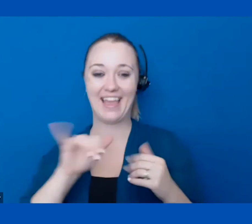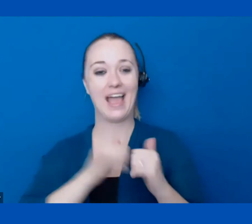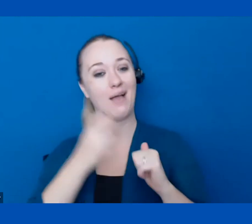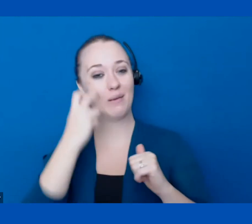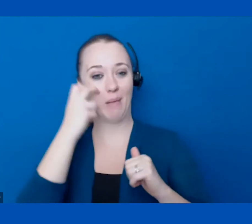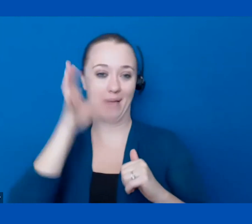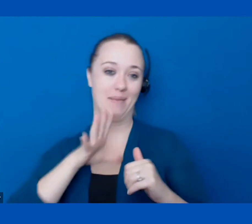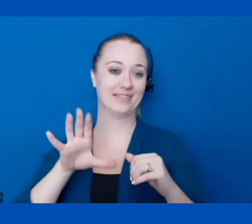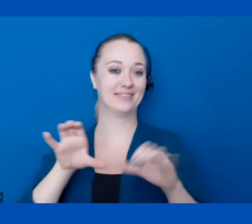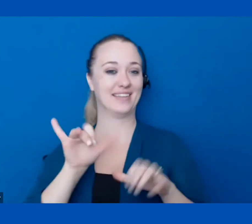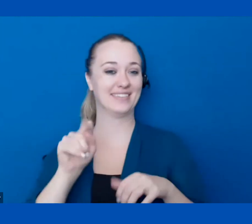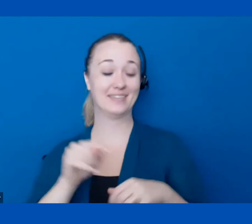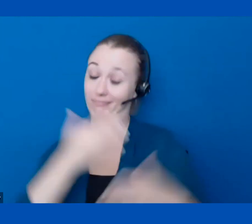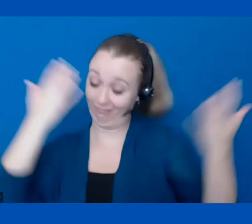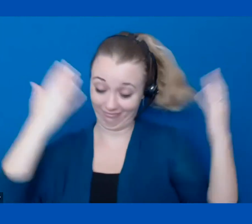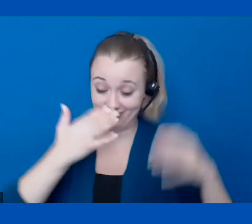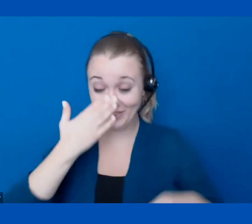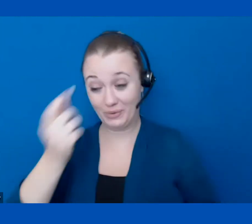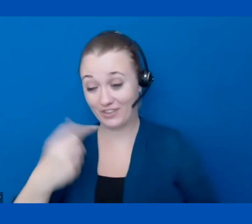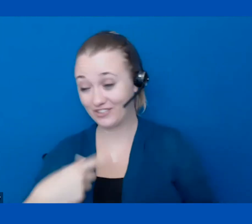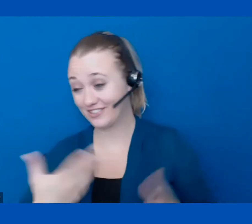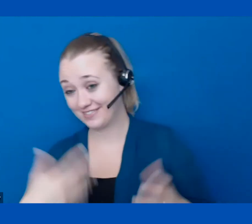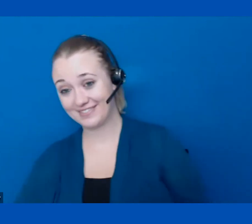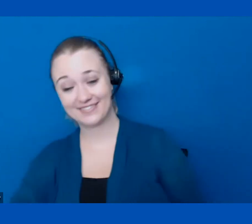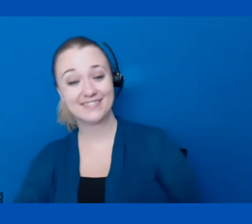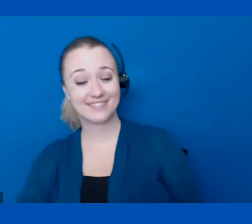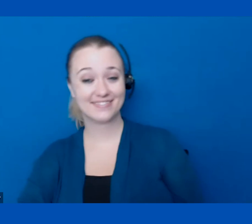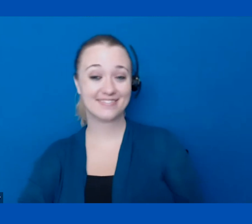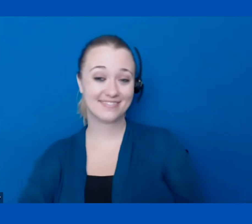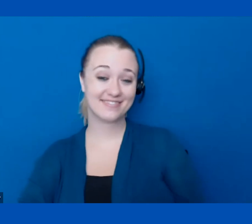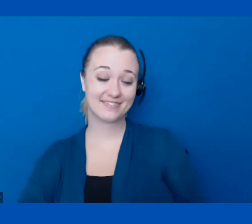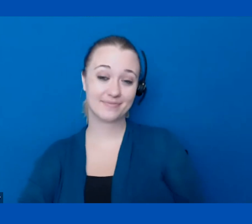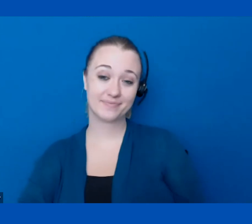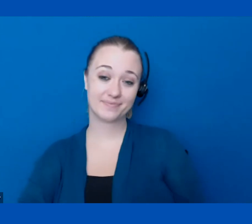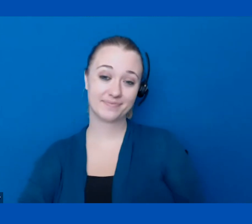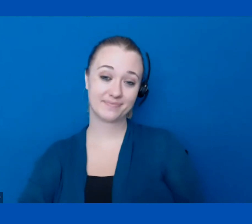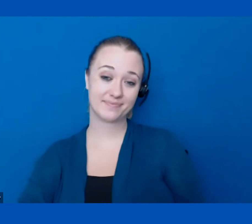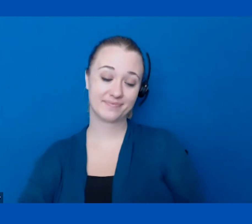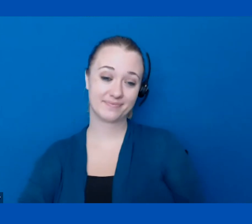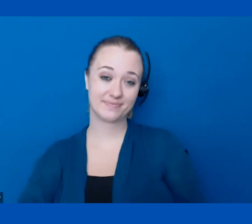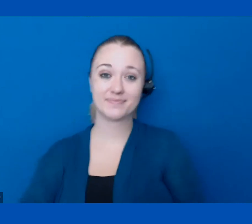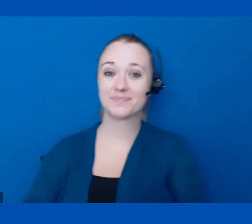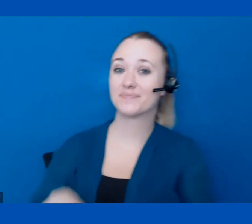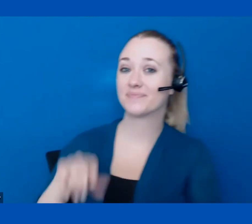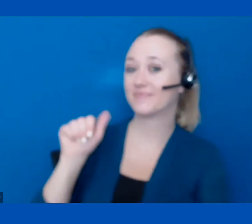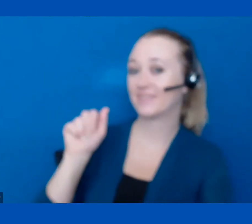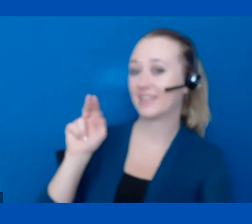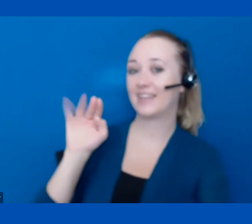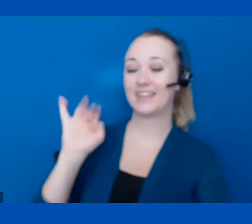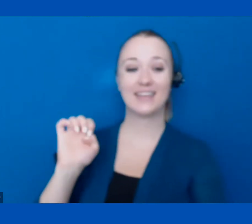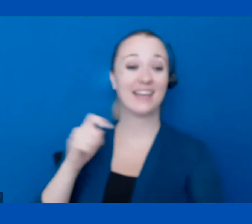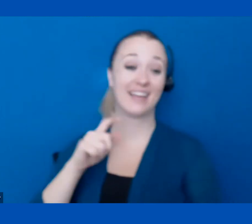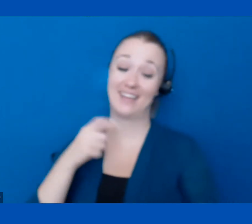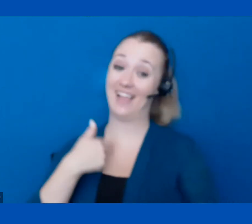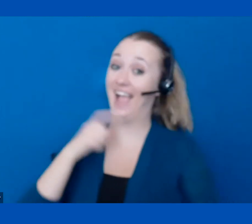always. That's a good question. I don't know. That's a really good one. Yeah. So. Yeah, I think I'll have to invite you all